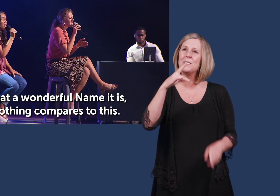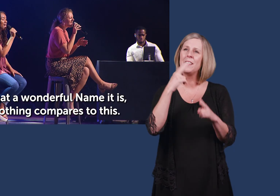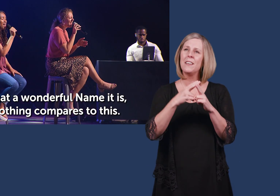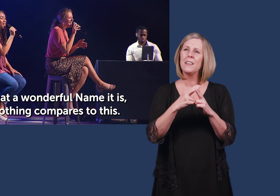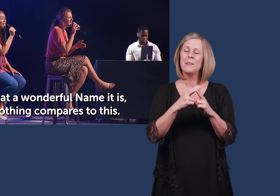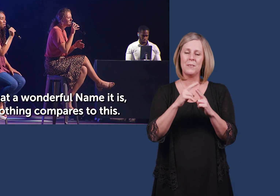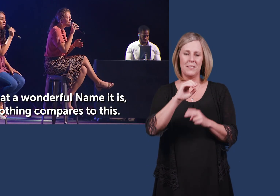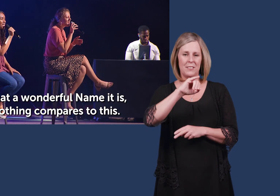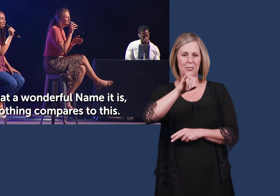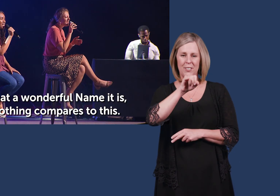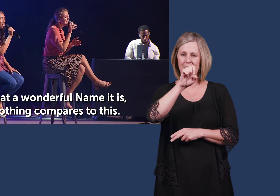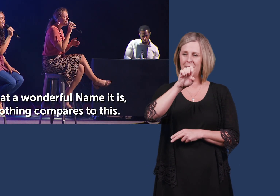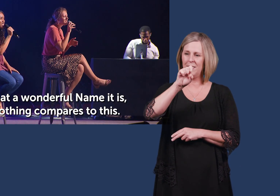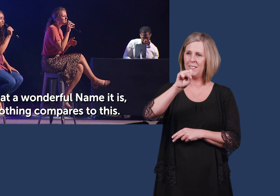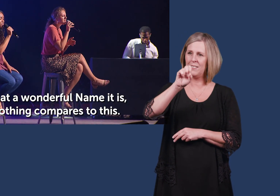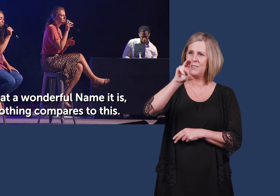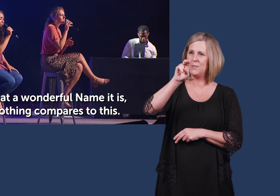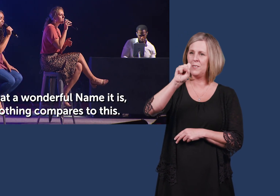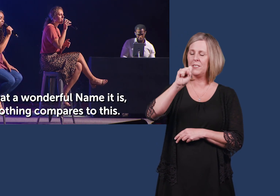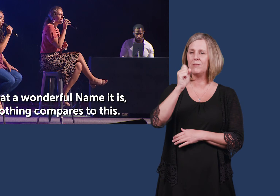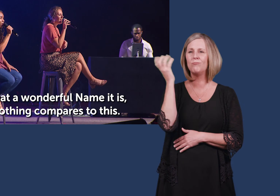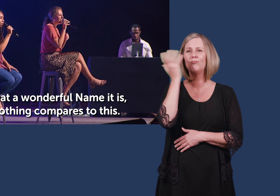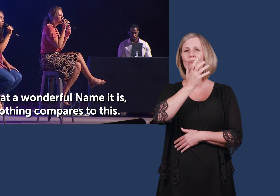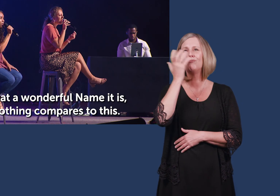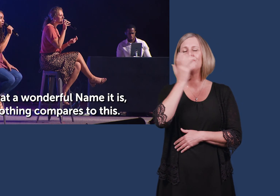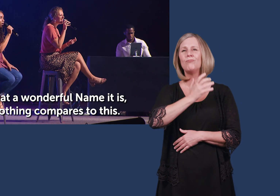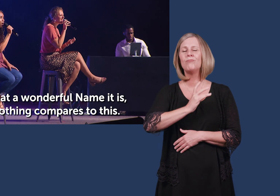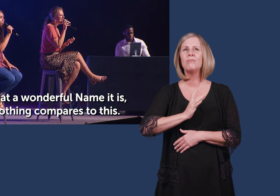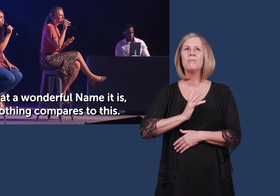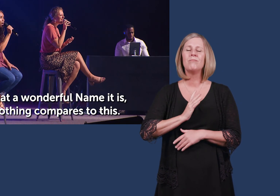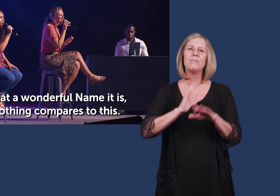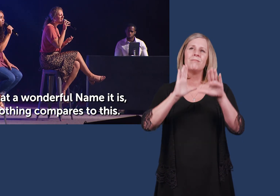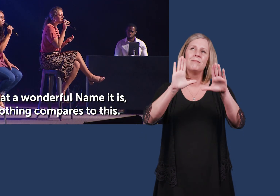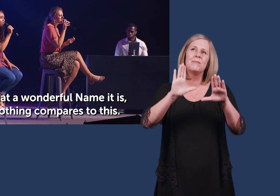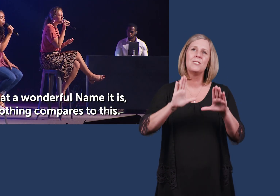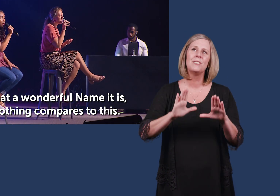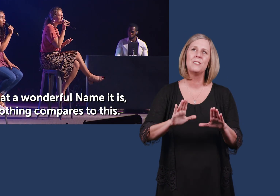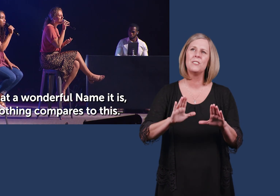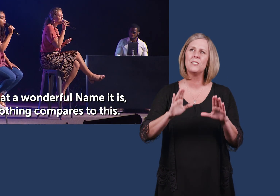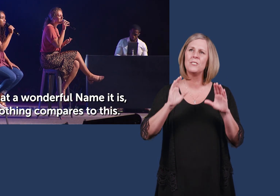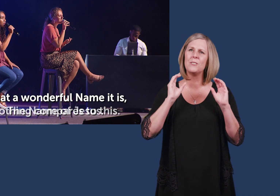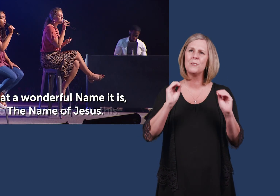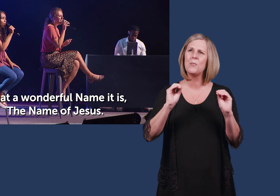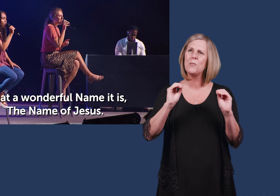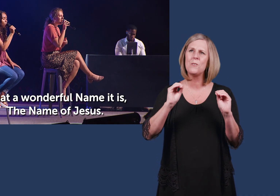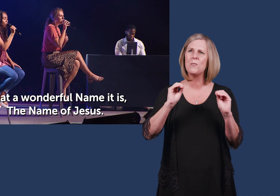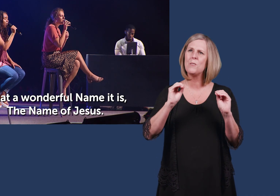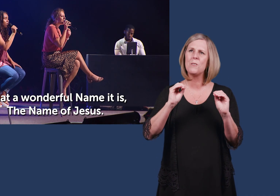What a wonderful name it is, and nothing compares to this.